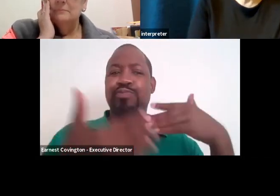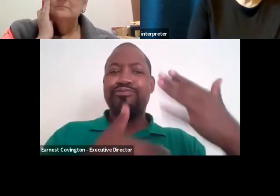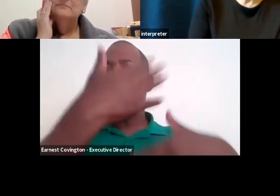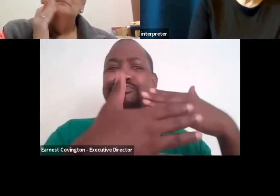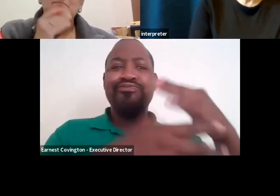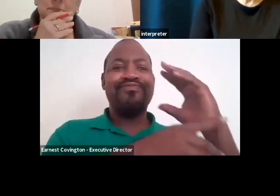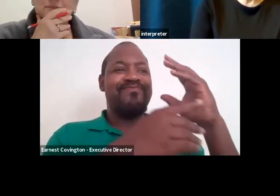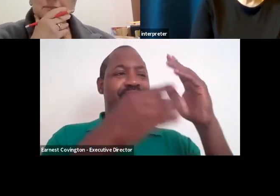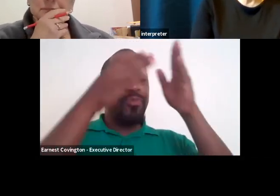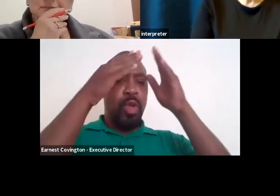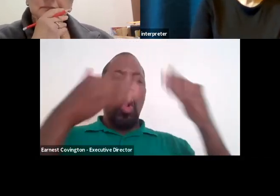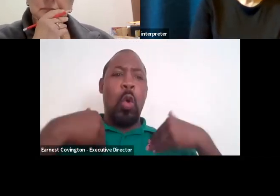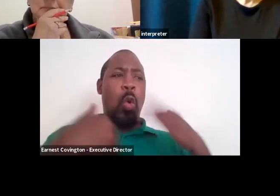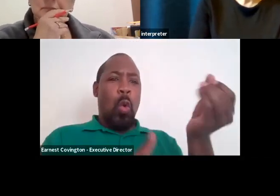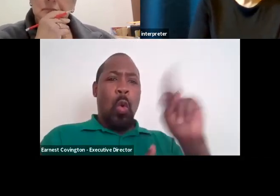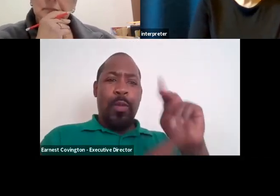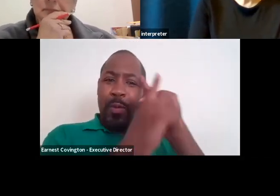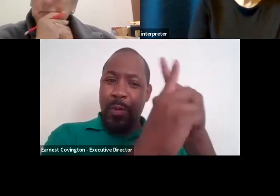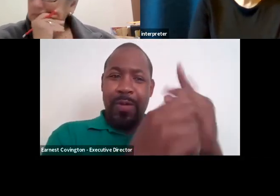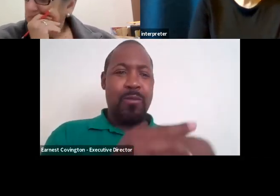off the ground yet. So,